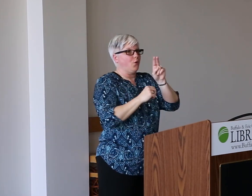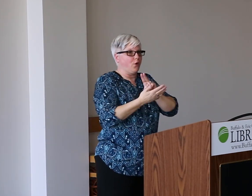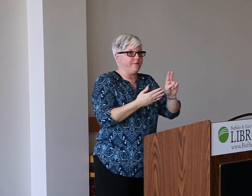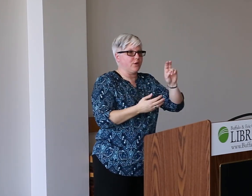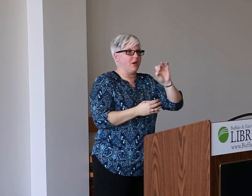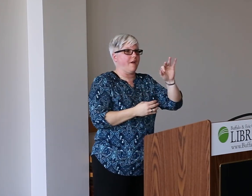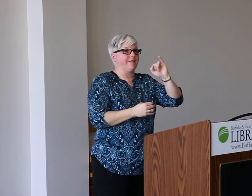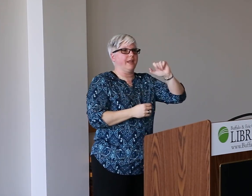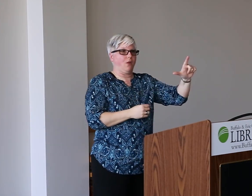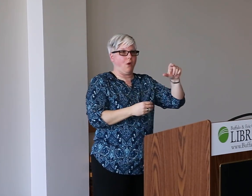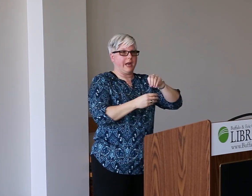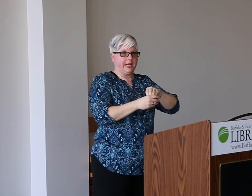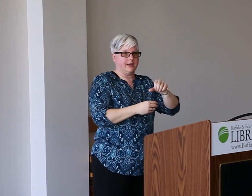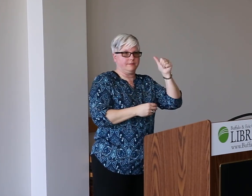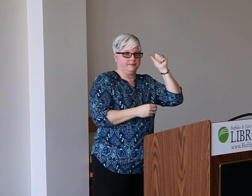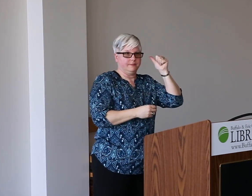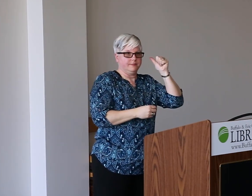Now he's at the University of Illinois